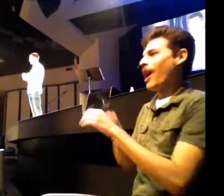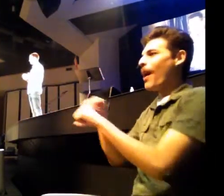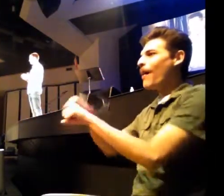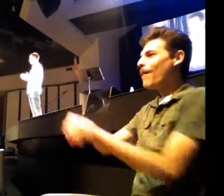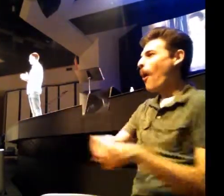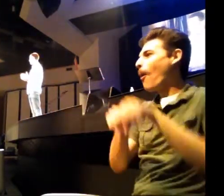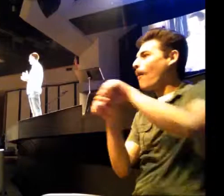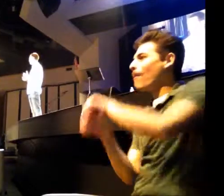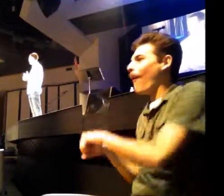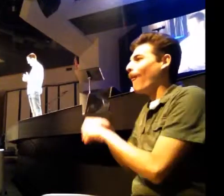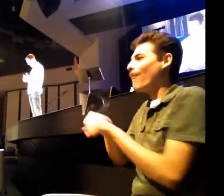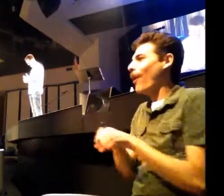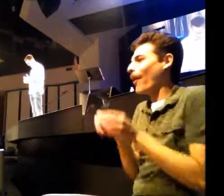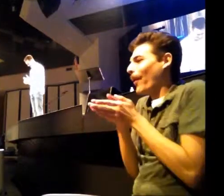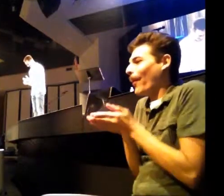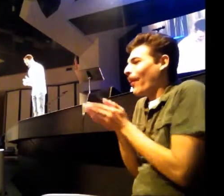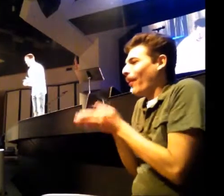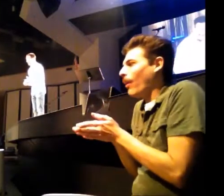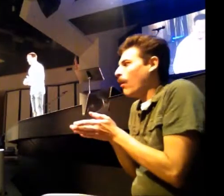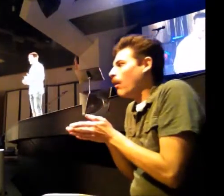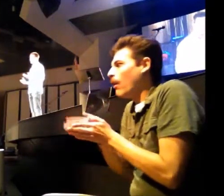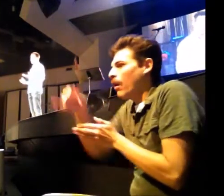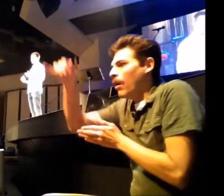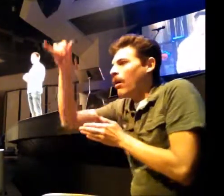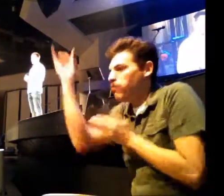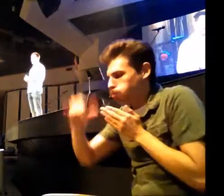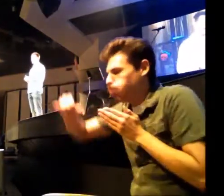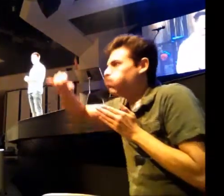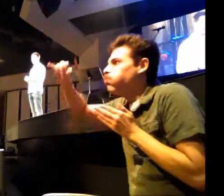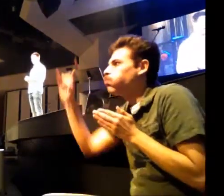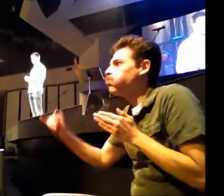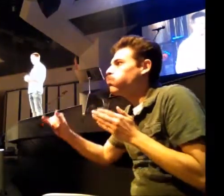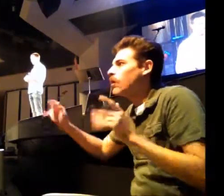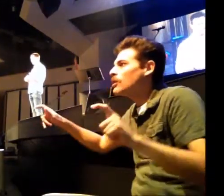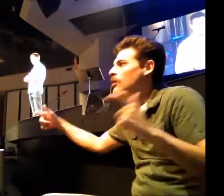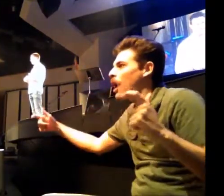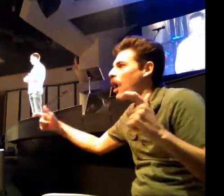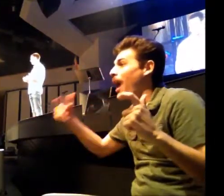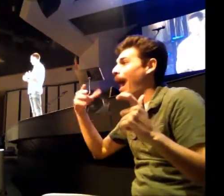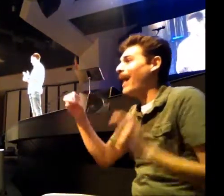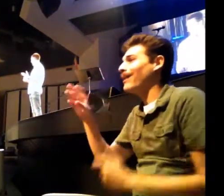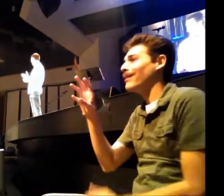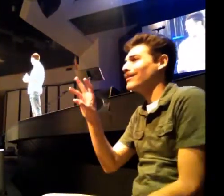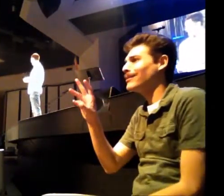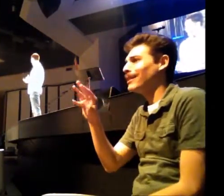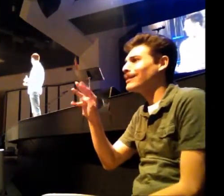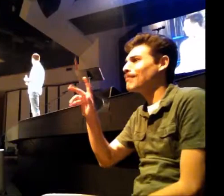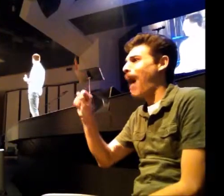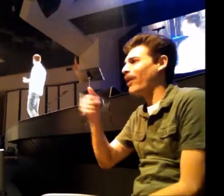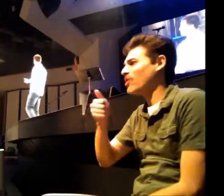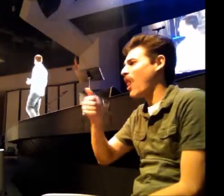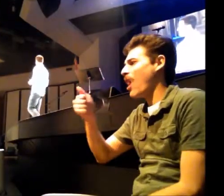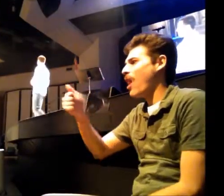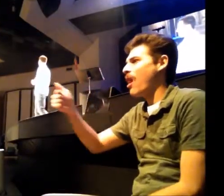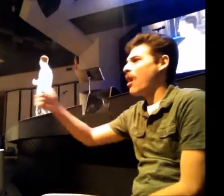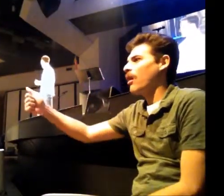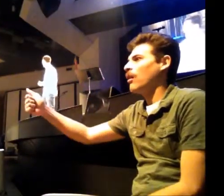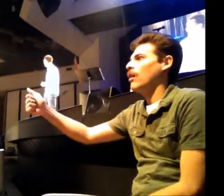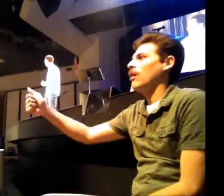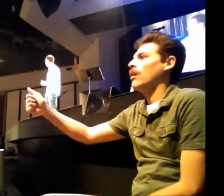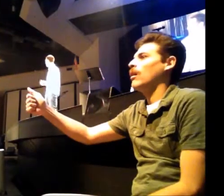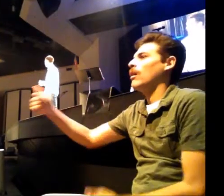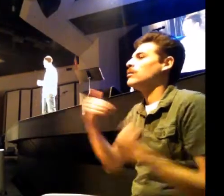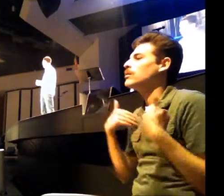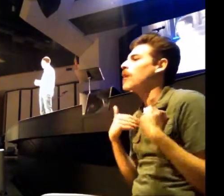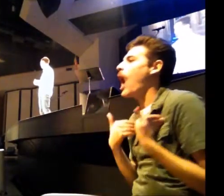he was too close and just how small he really is. He also realized how tired he was having to paddle 6 miles back. And we'd all look at each other and we'd